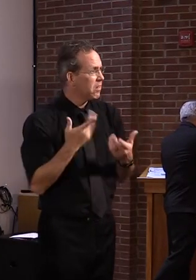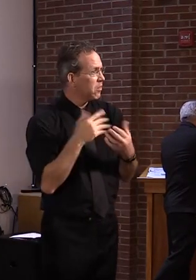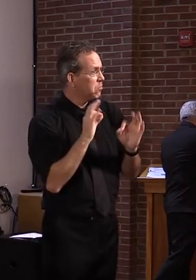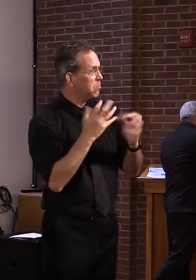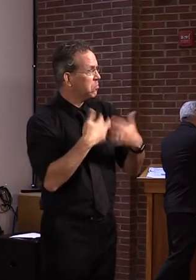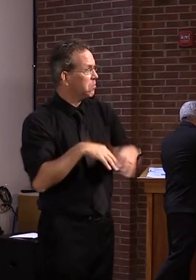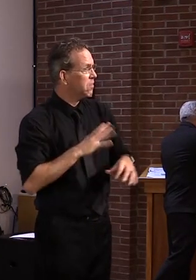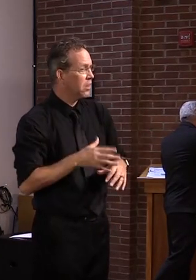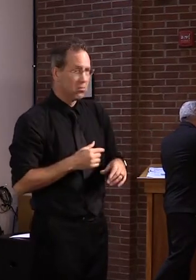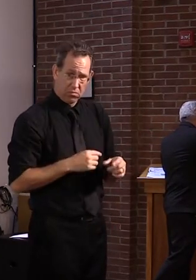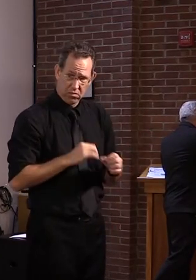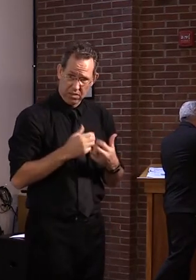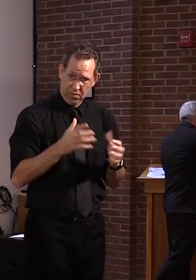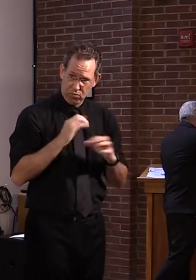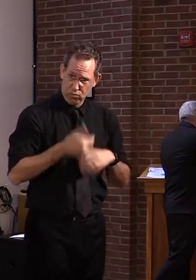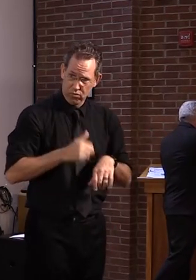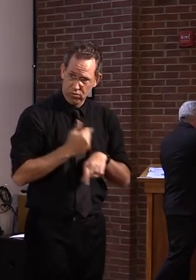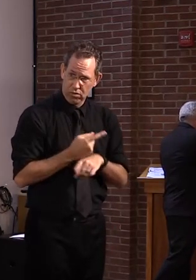Thank you.